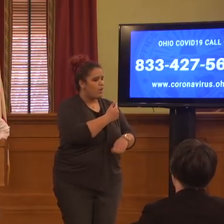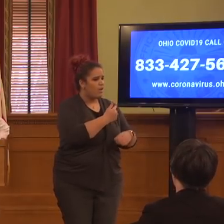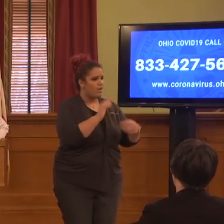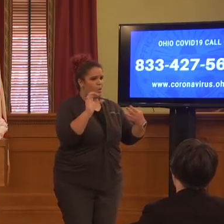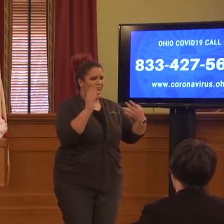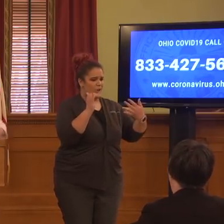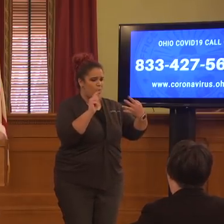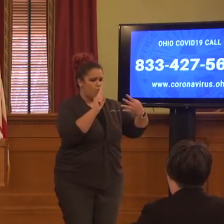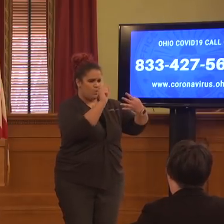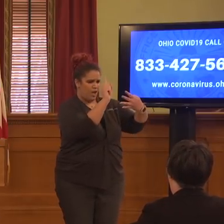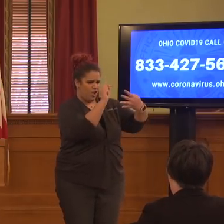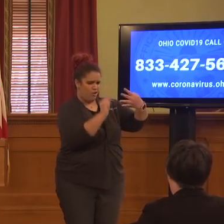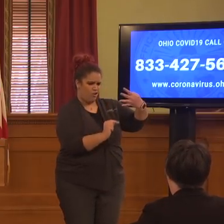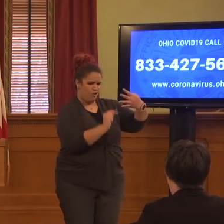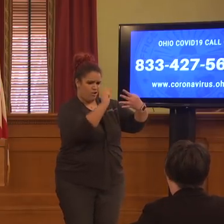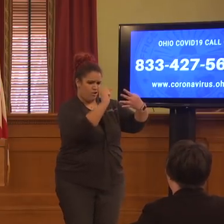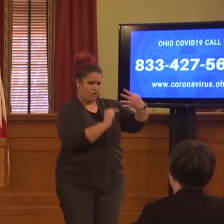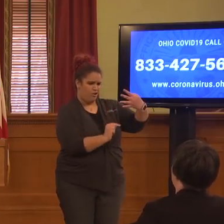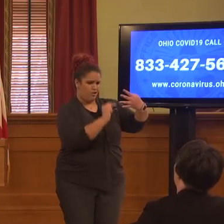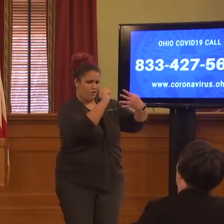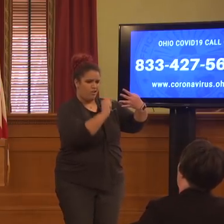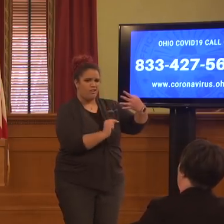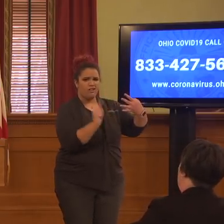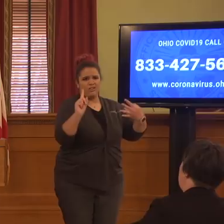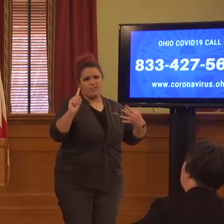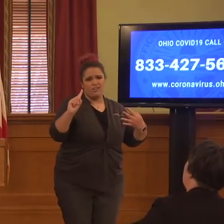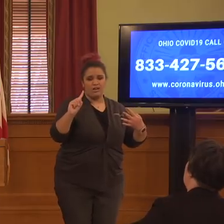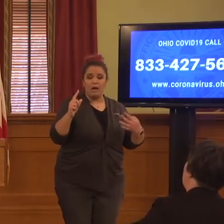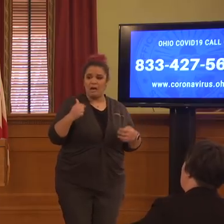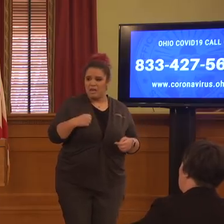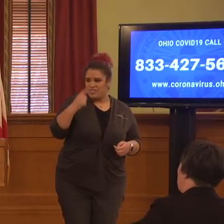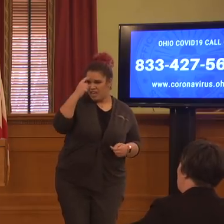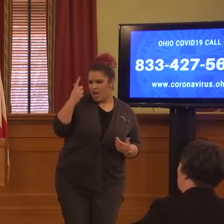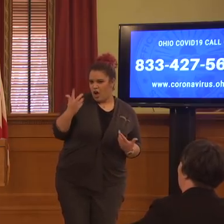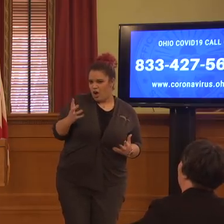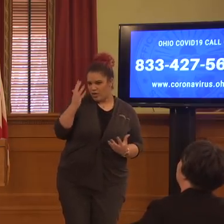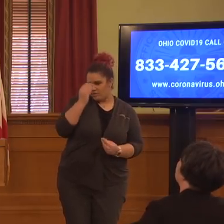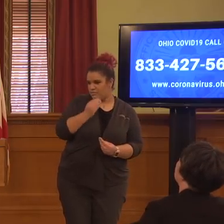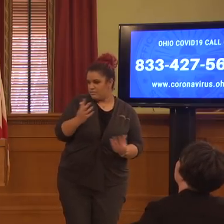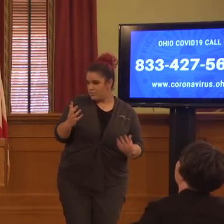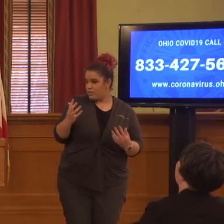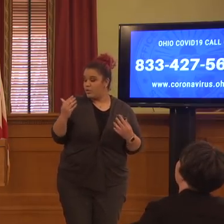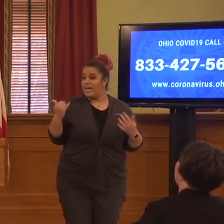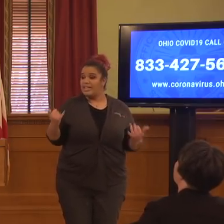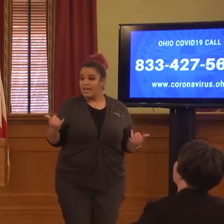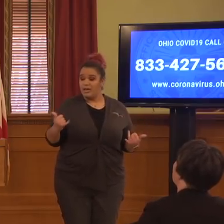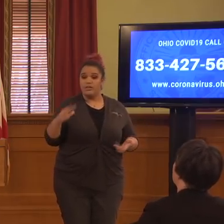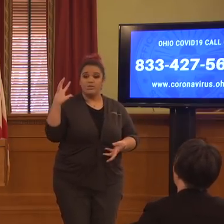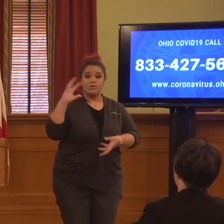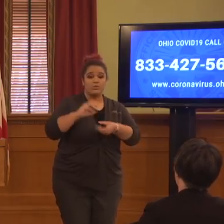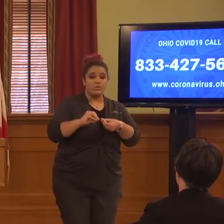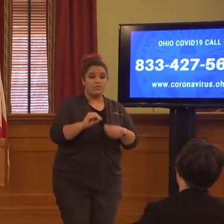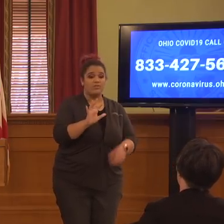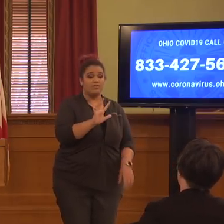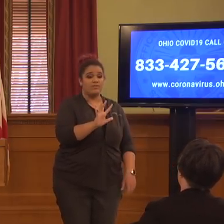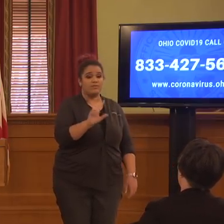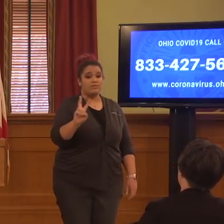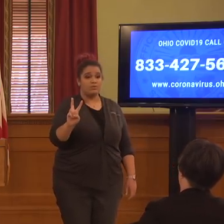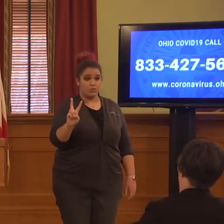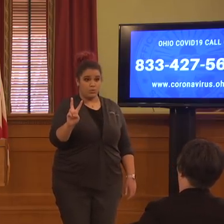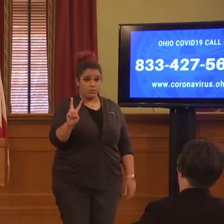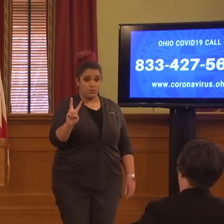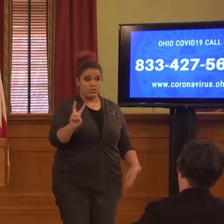I believe I shared these numbers. Right now, there are 52 pending,